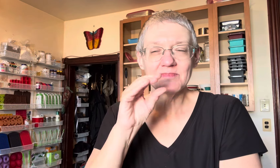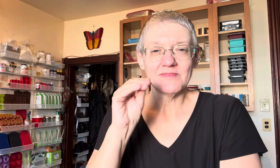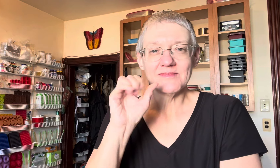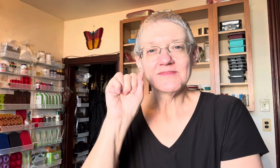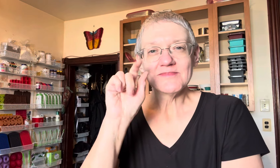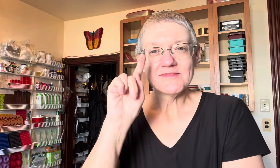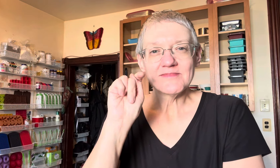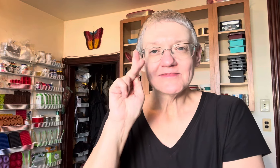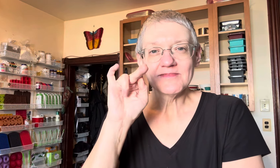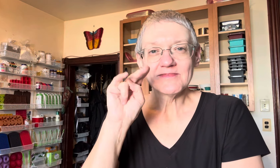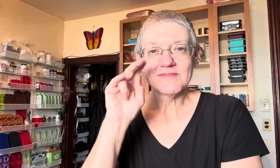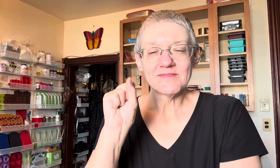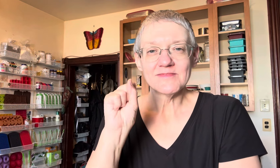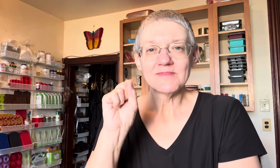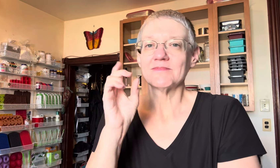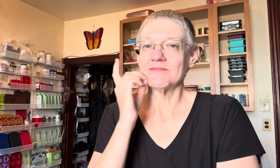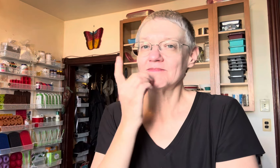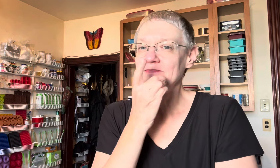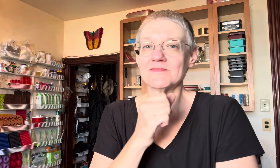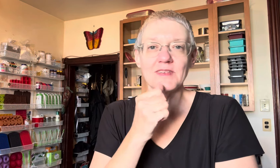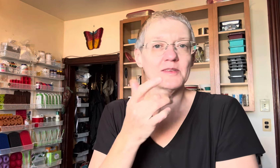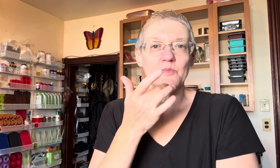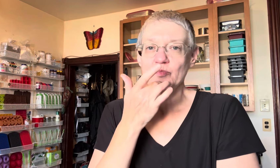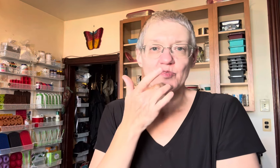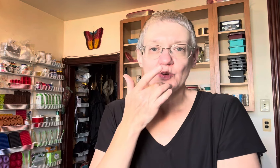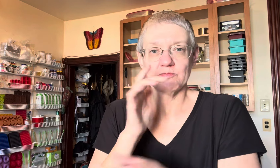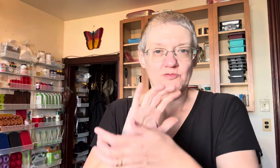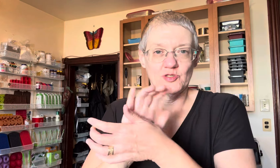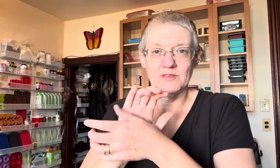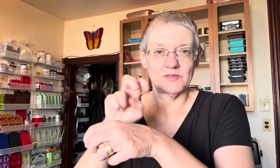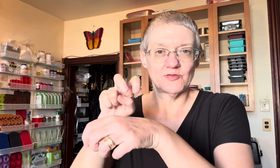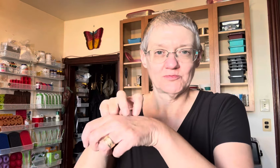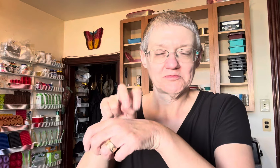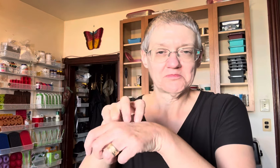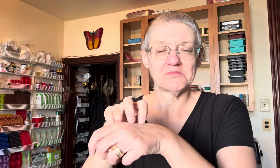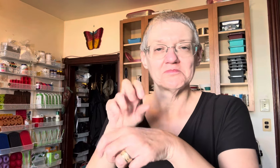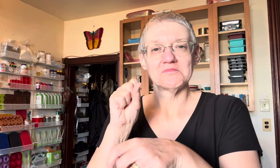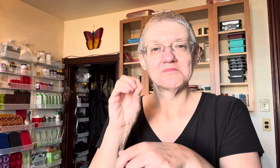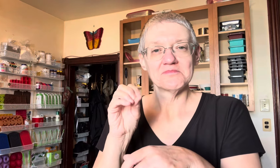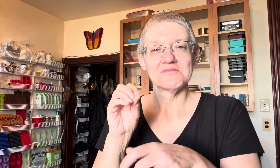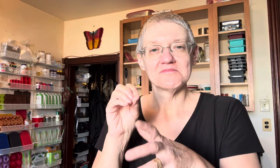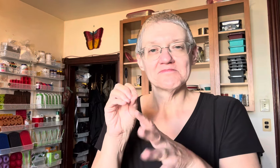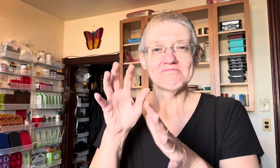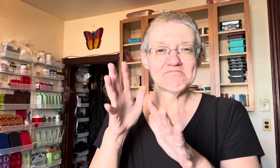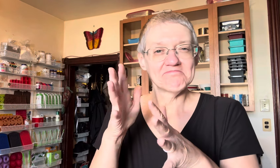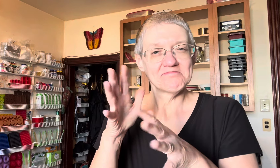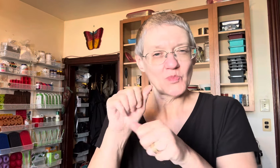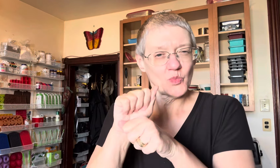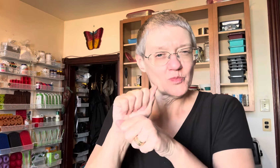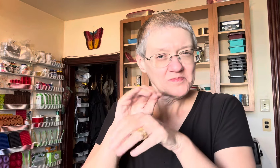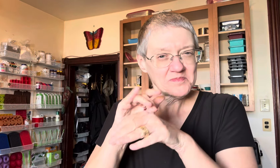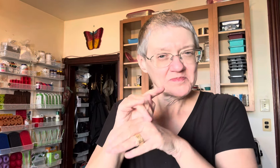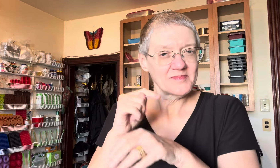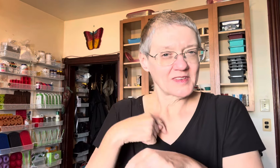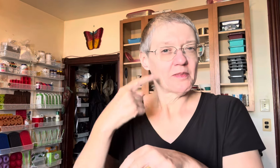the Atkins chips. And Dale's not crazy about cheese chips. So,